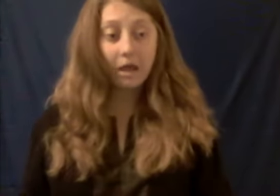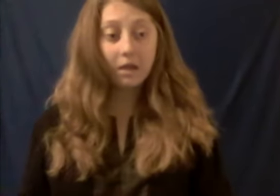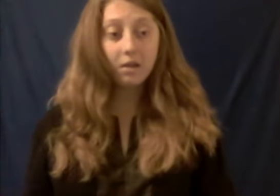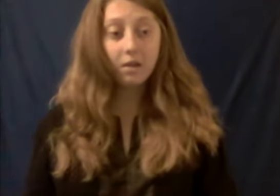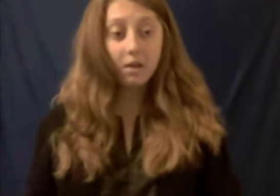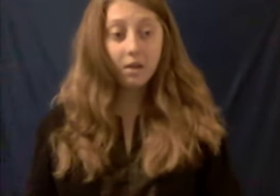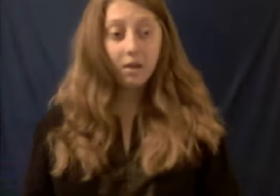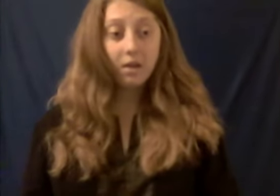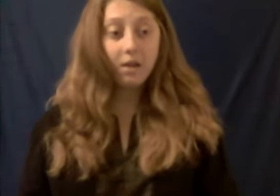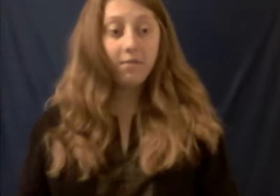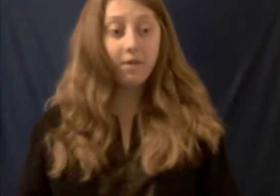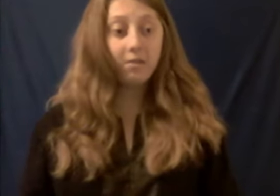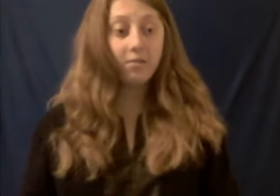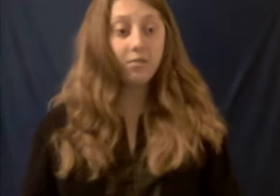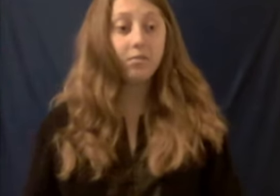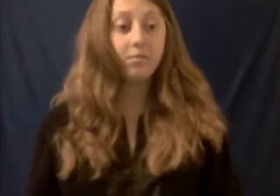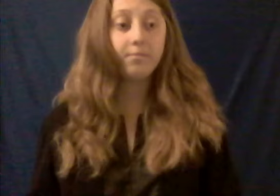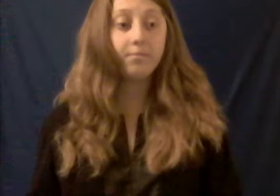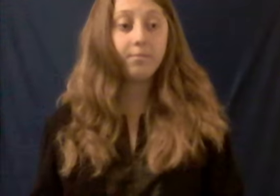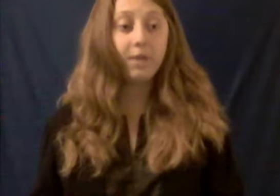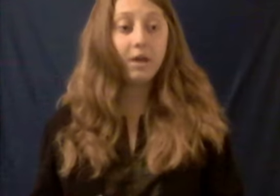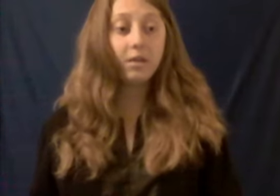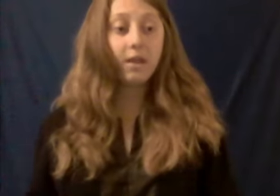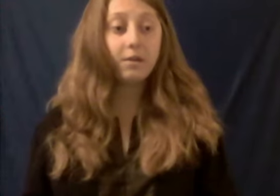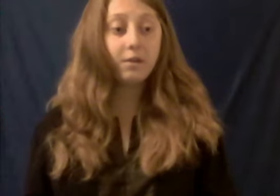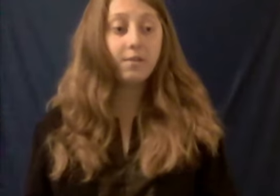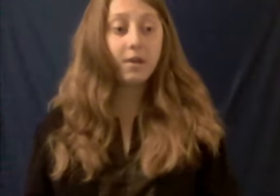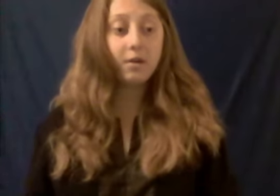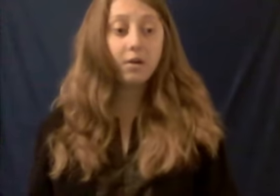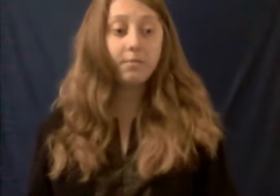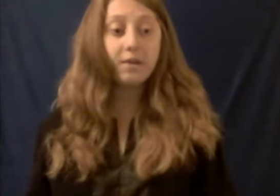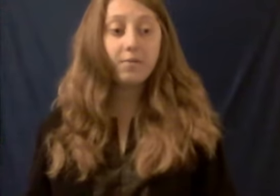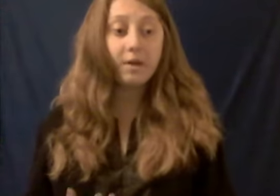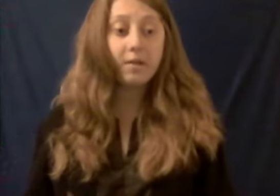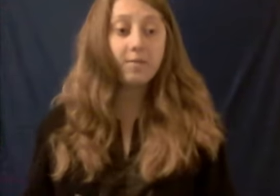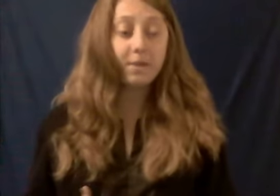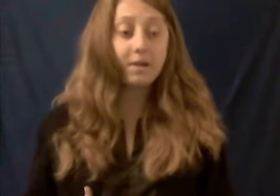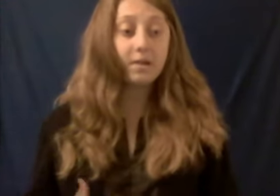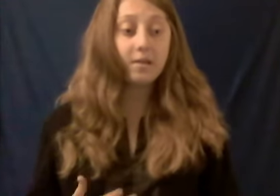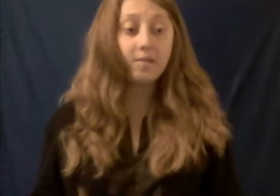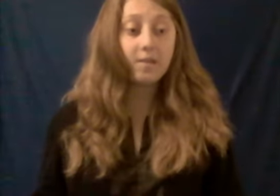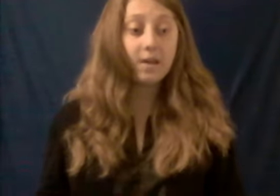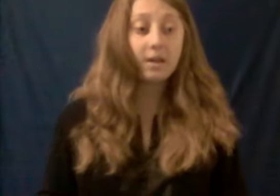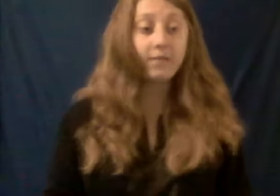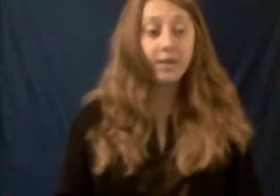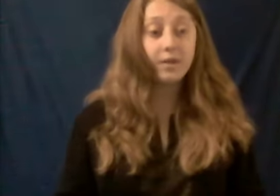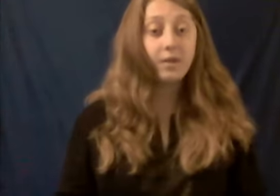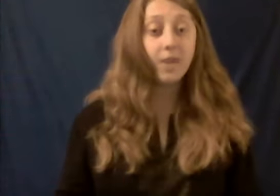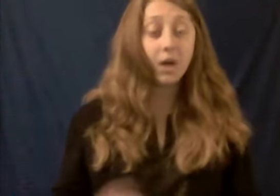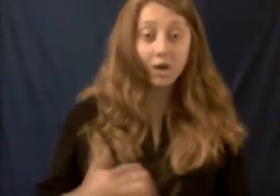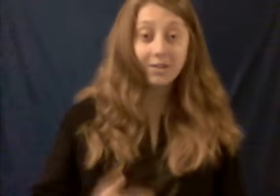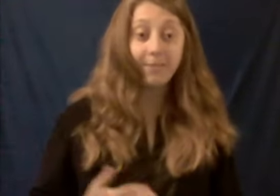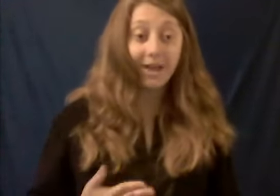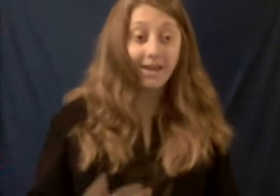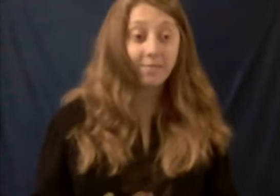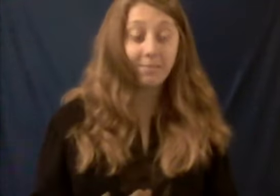that. I've had to pay on that and use that card because my husband is sick and I've had to use that card to pay his